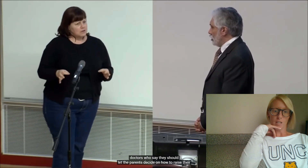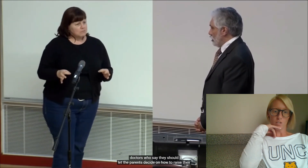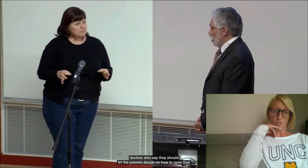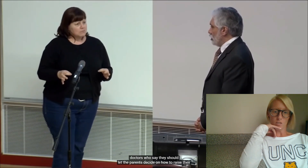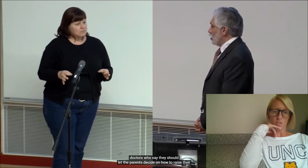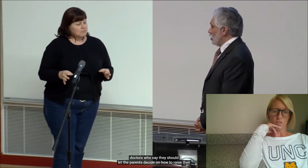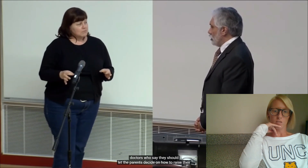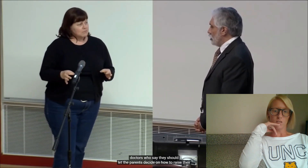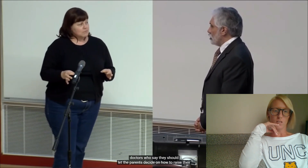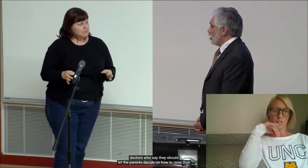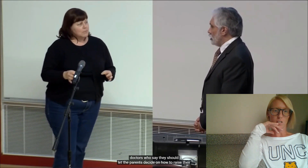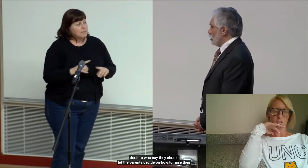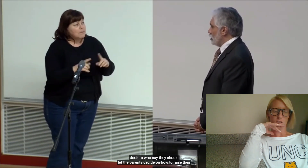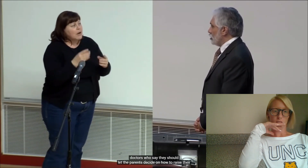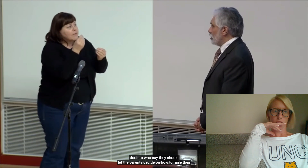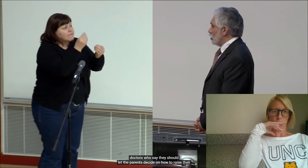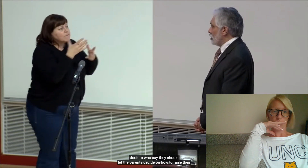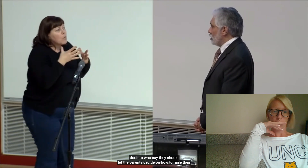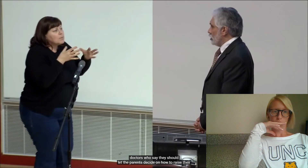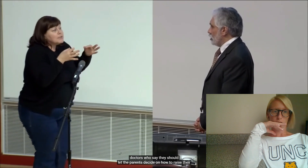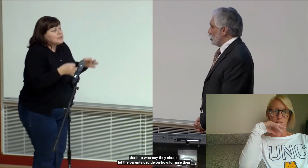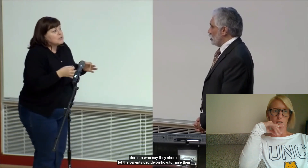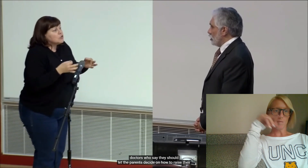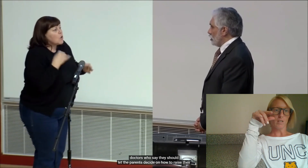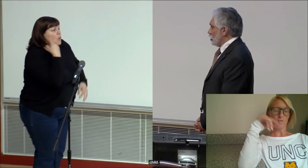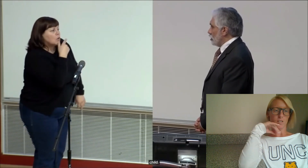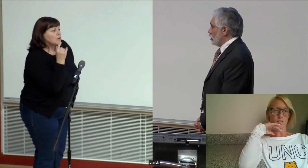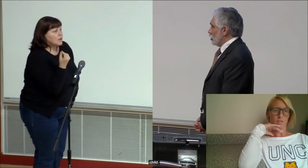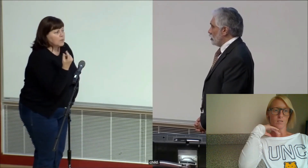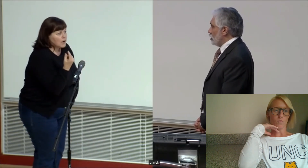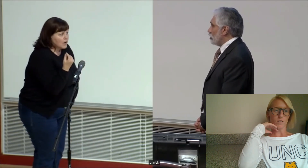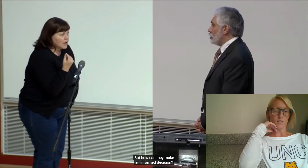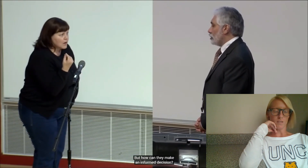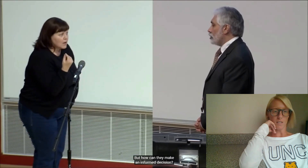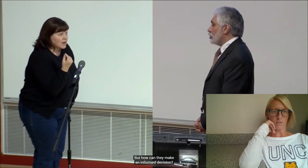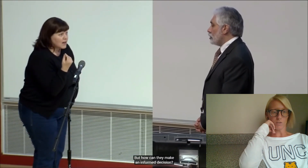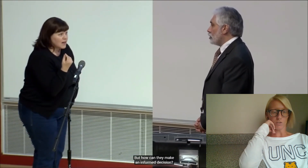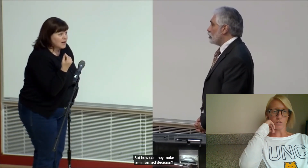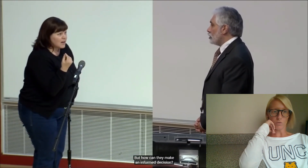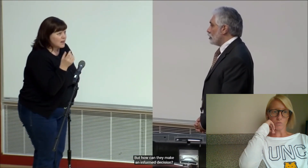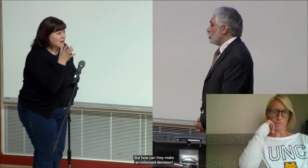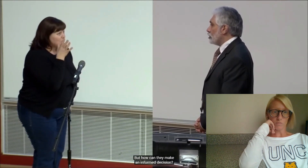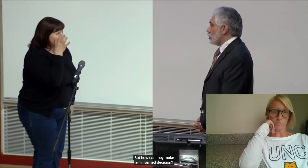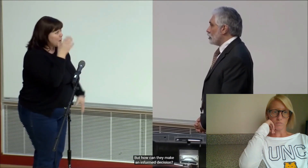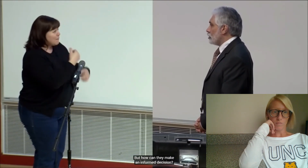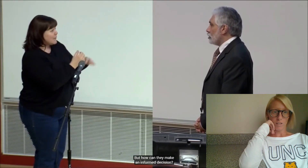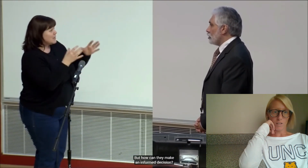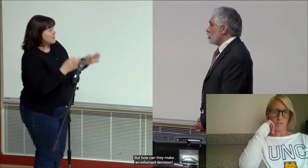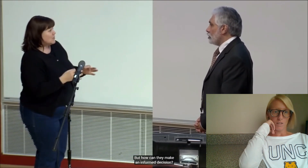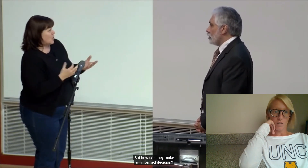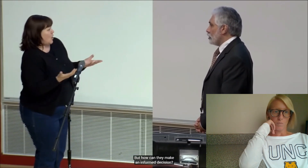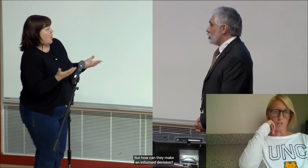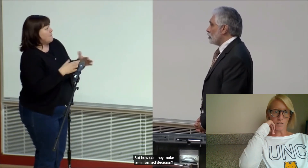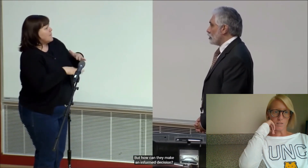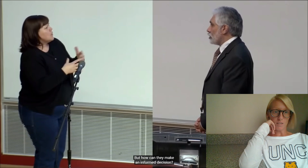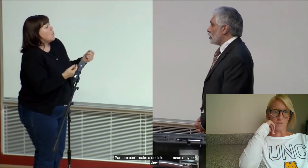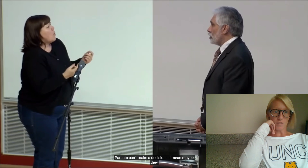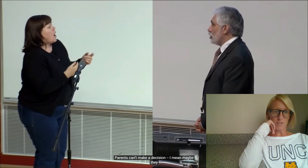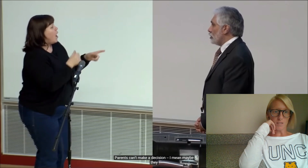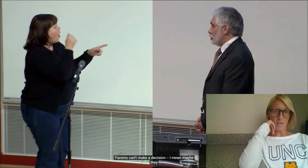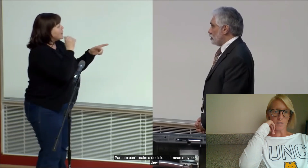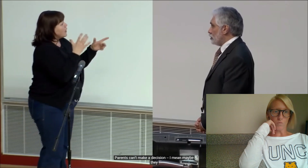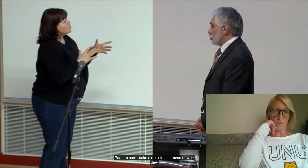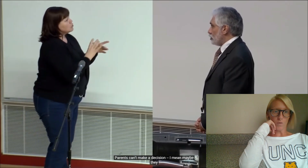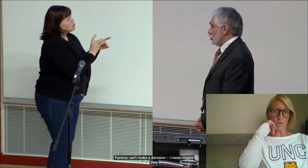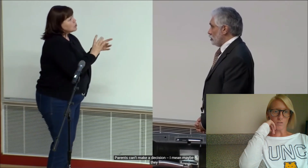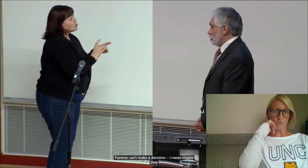different say they should let the medications. parents decide on how to raise the child. in the medical field and But decide how can they make an informed decision? Parents have to